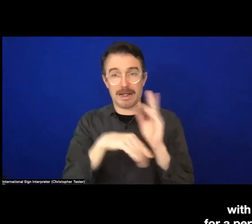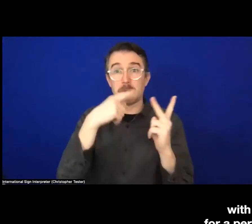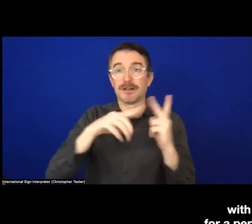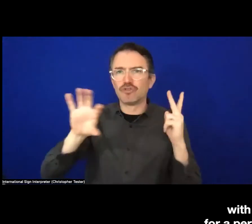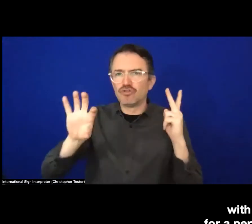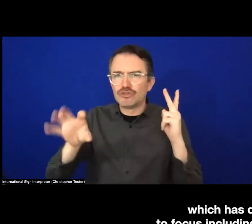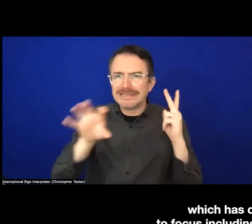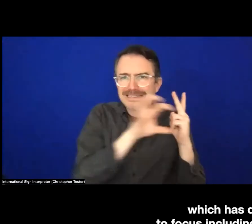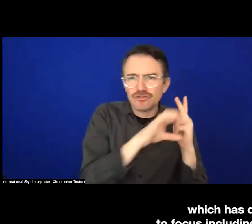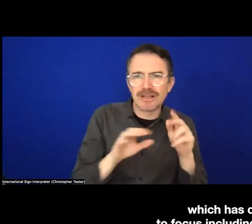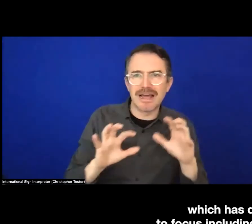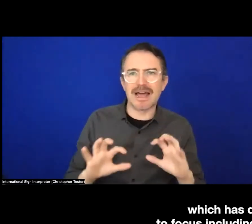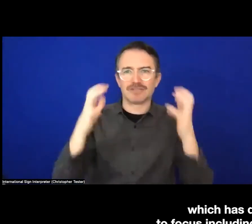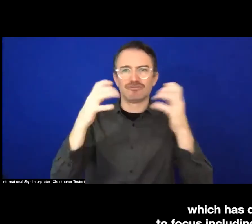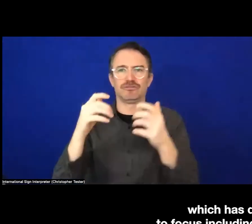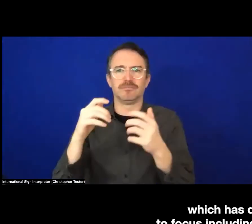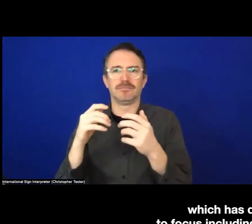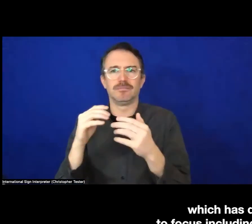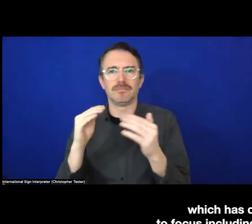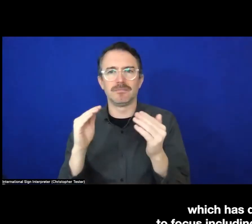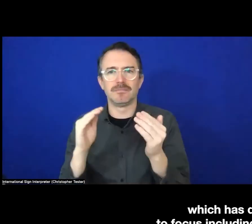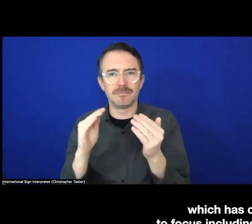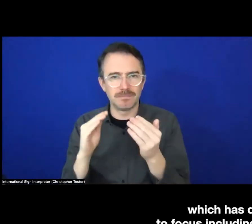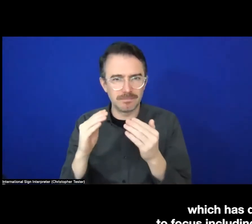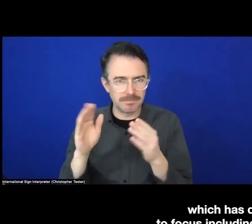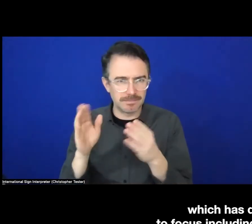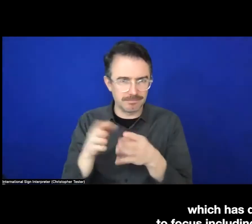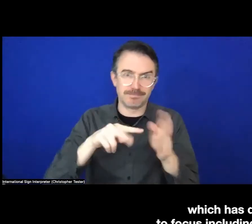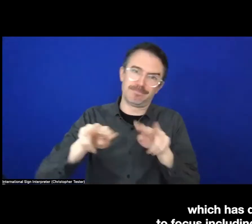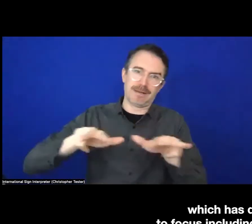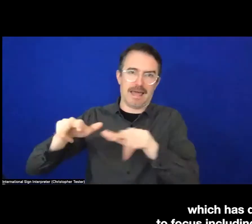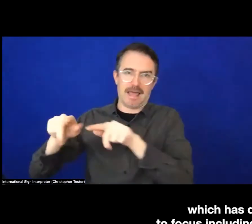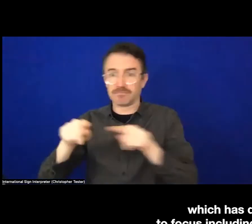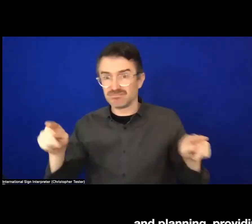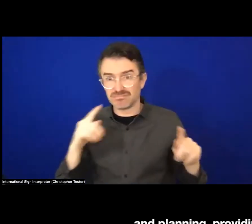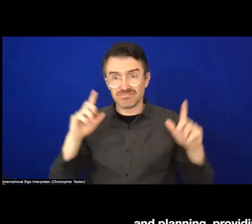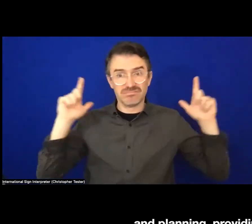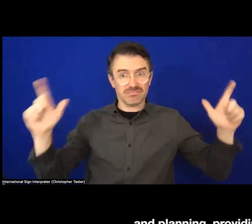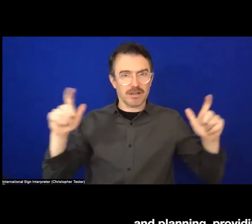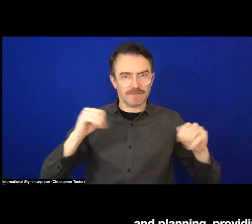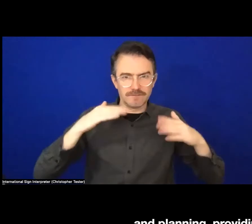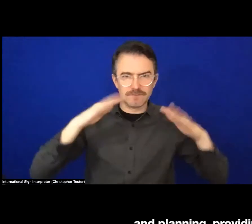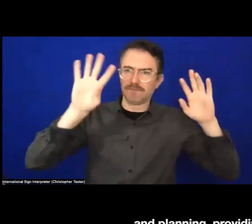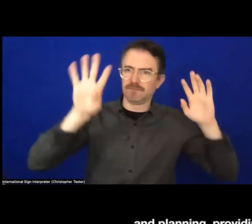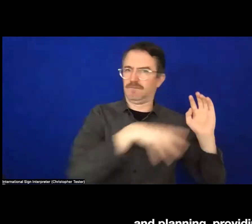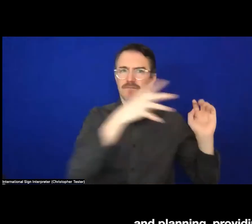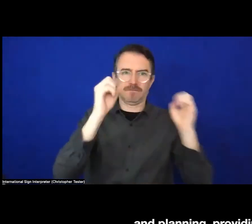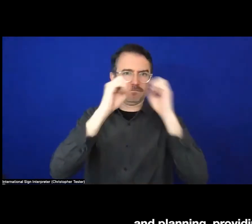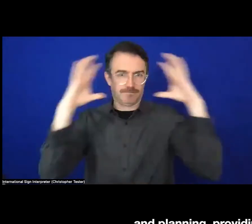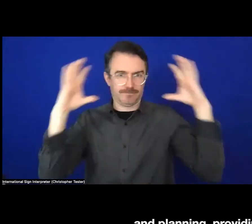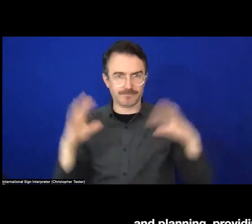of 25 years, which has 7 strategies to focus, including building inclusive data and